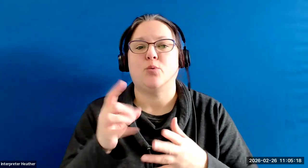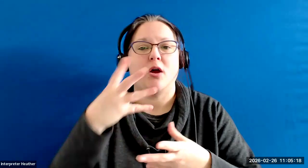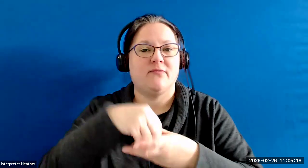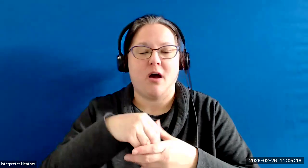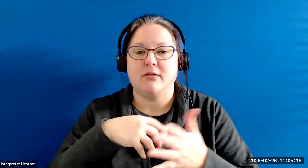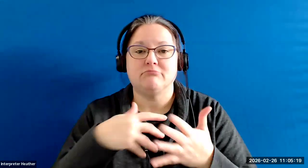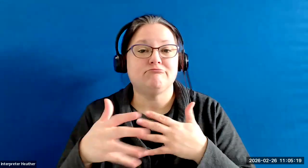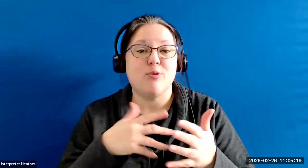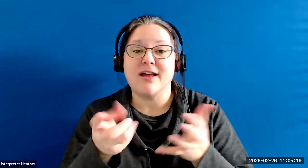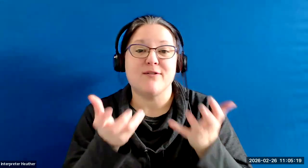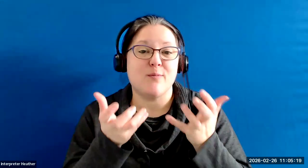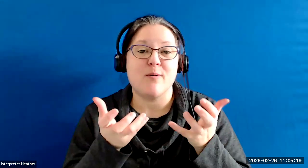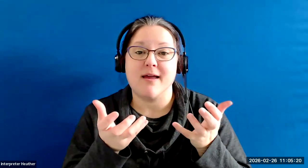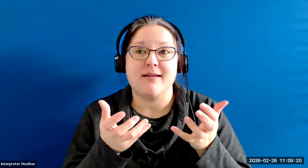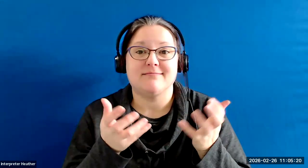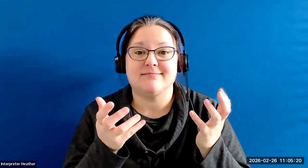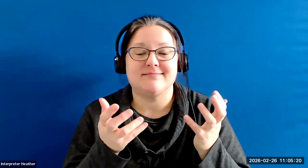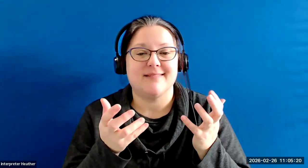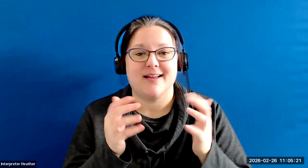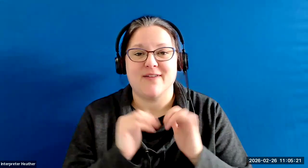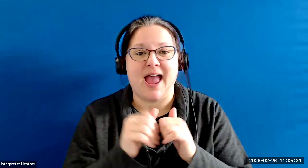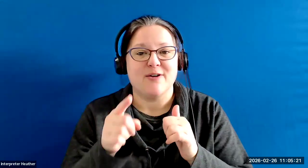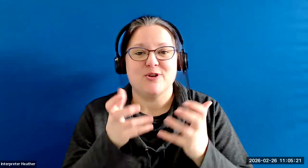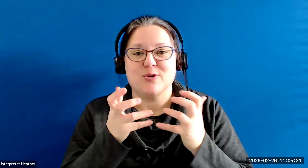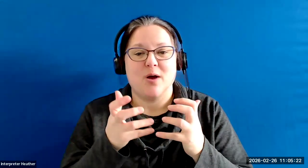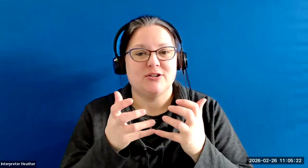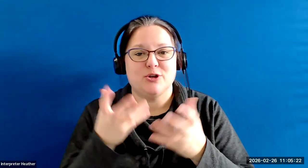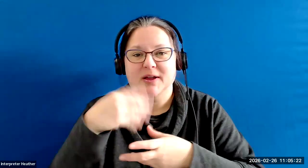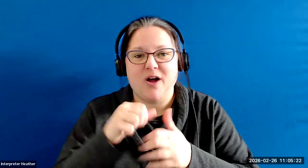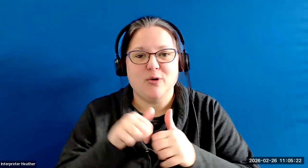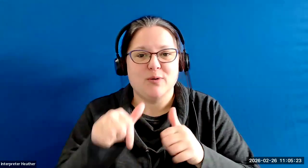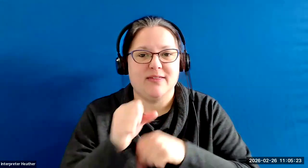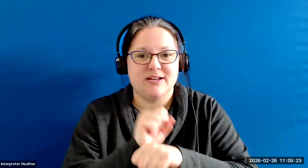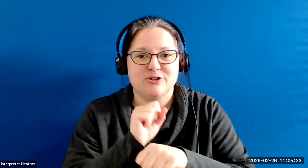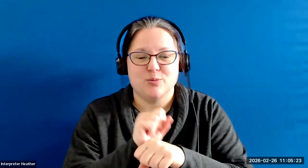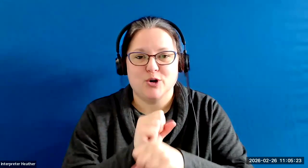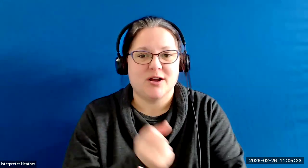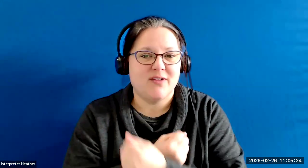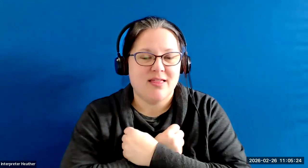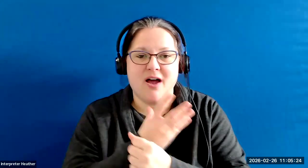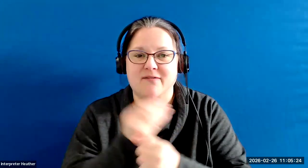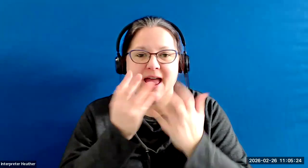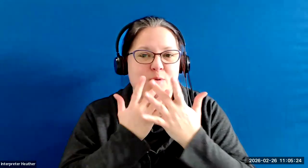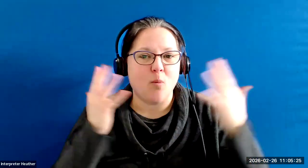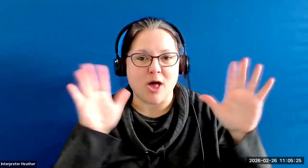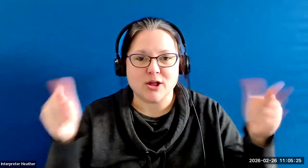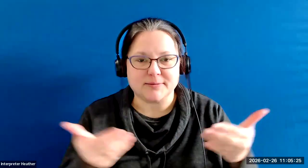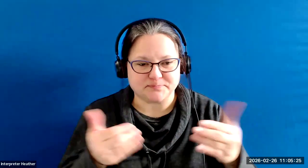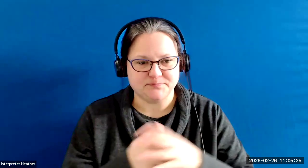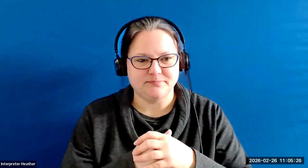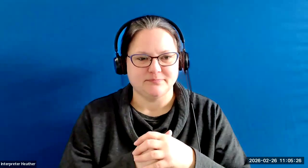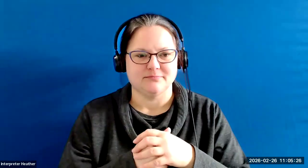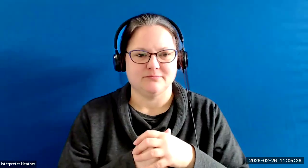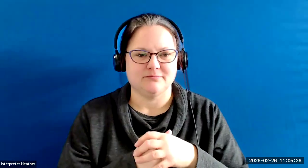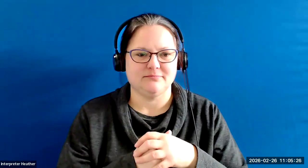way they engage in this work of love and radical welcome with us today and